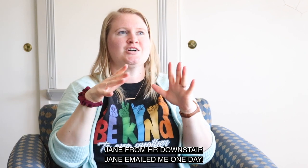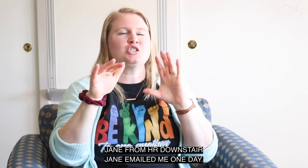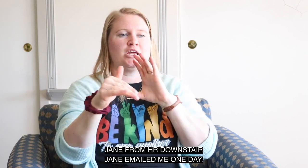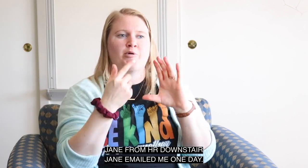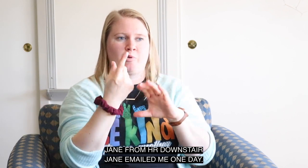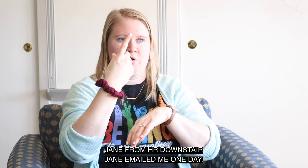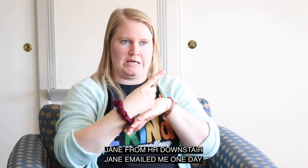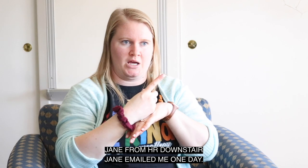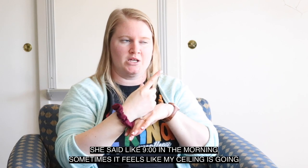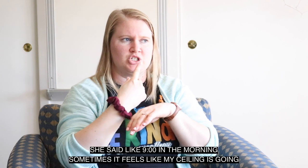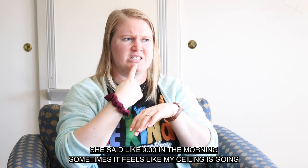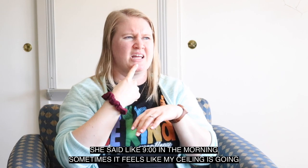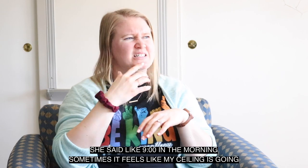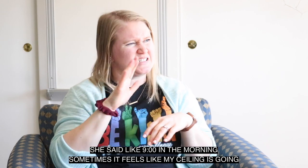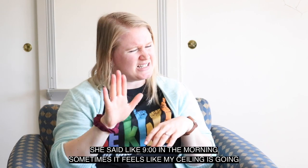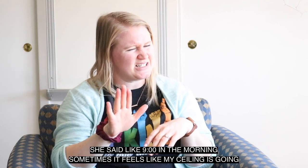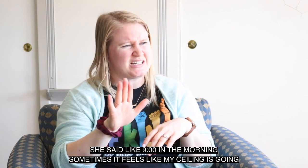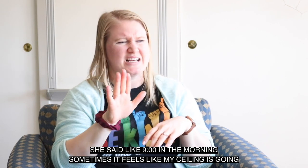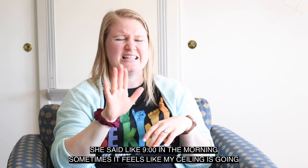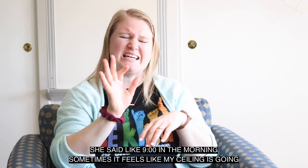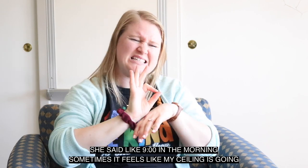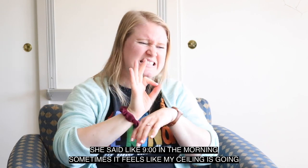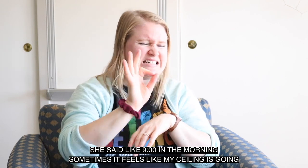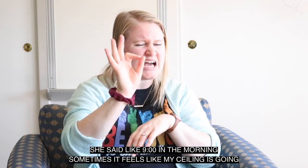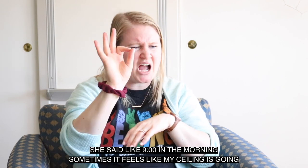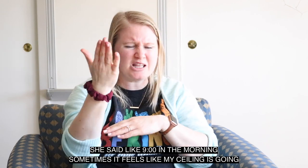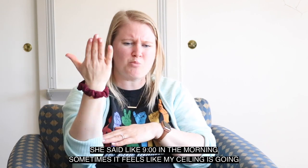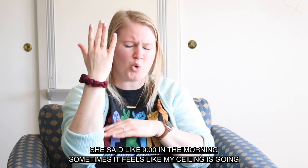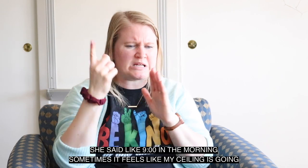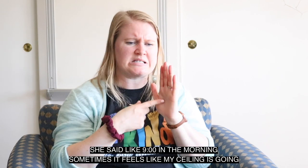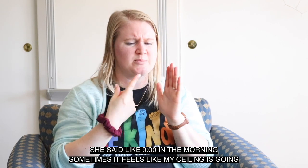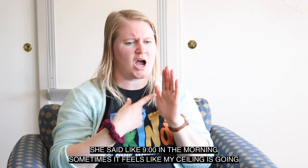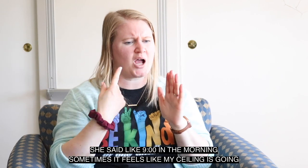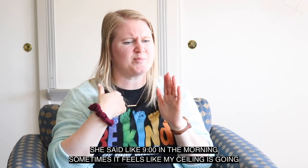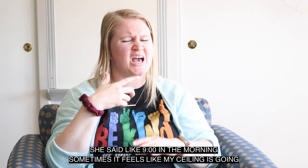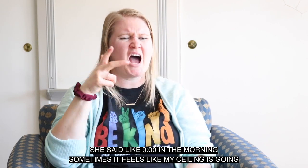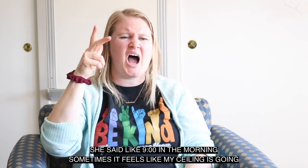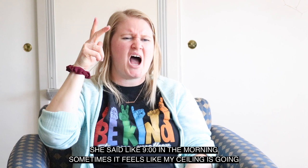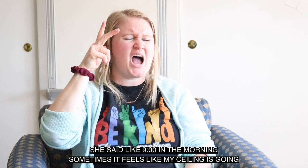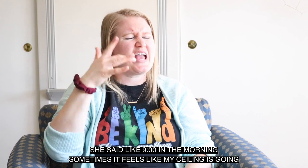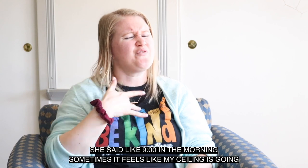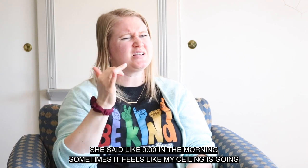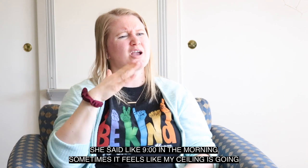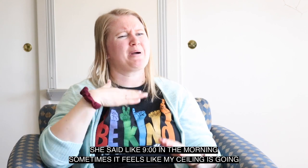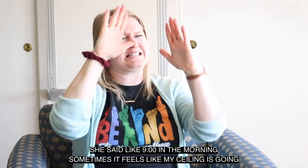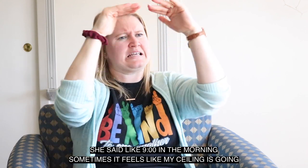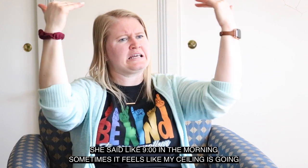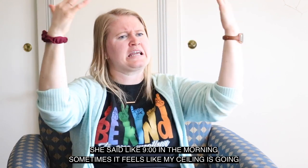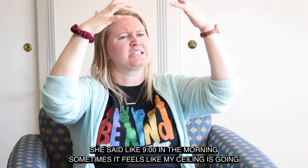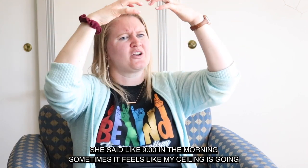She emailed me one day and she said, like 9 in the morning sometimes, it feels like my ceiling is gonna